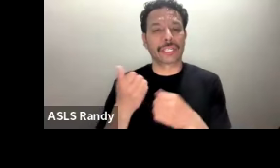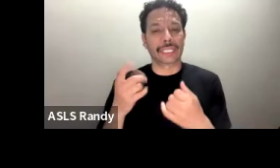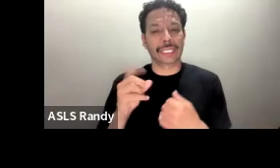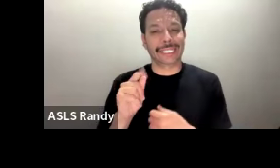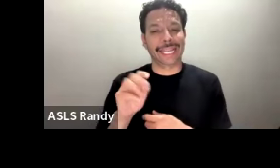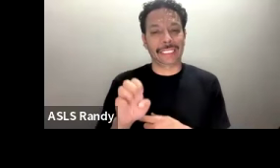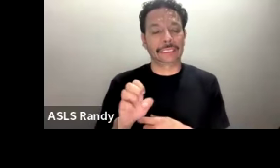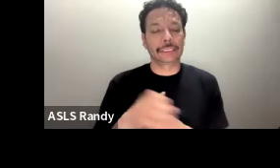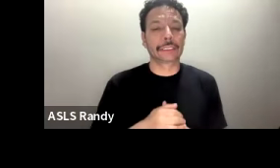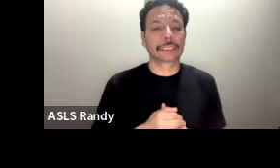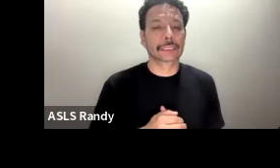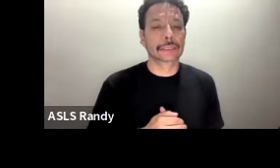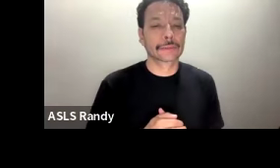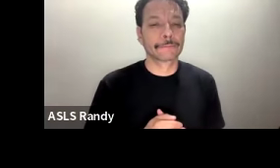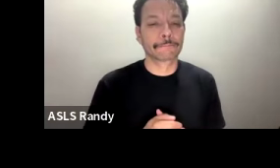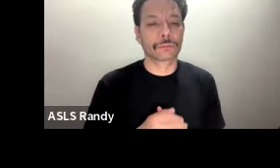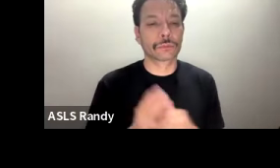Total